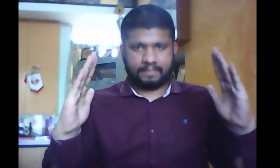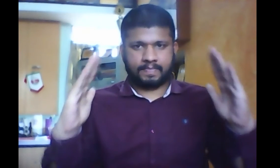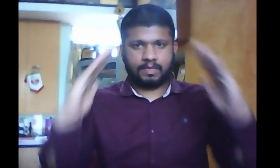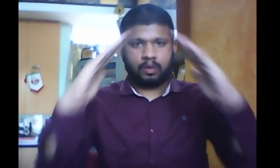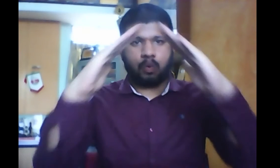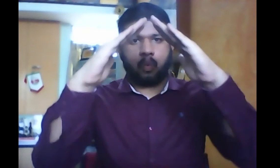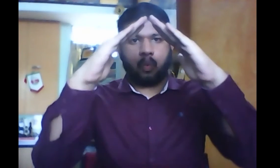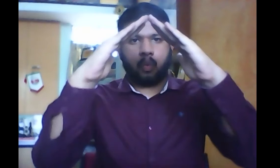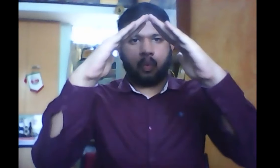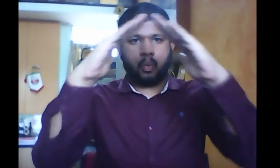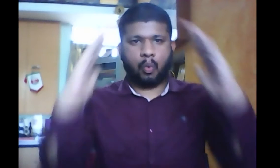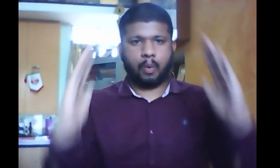Home.